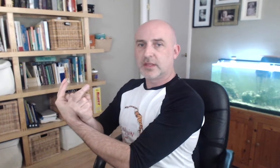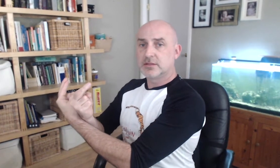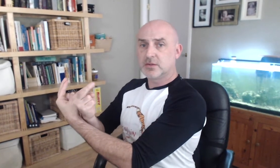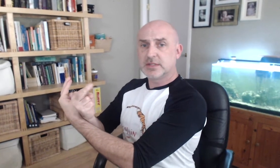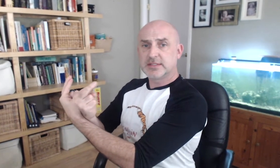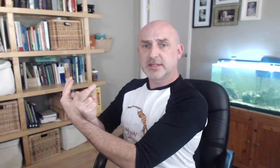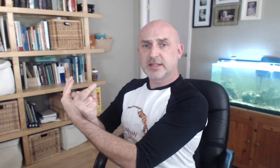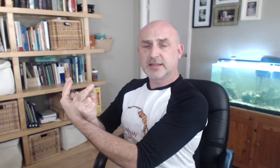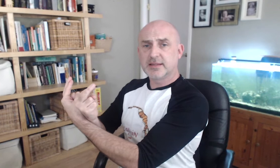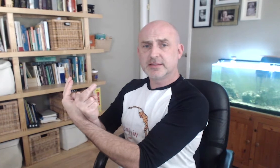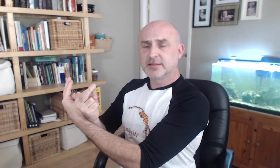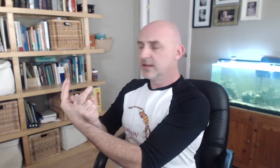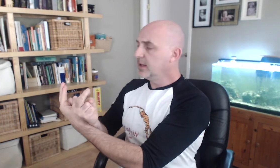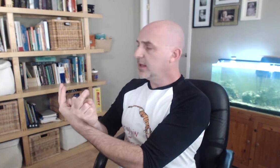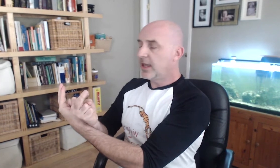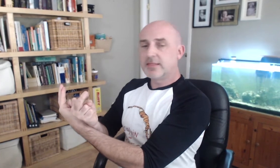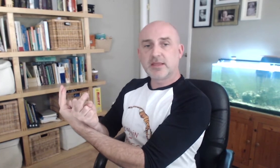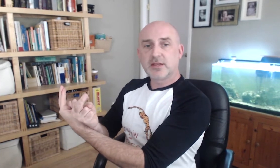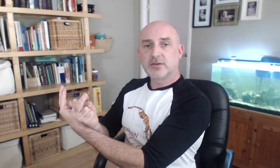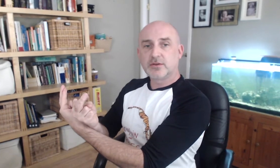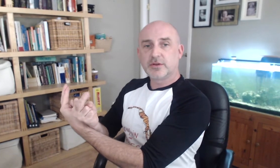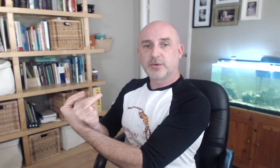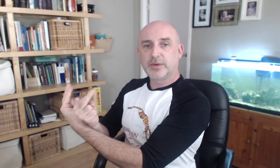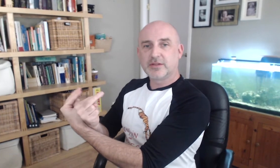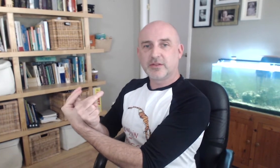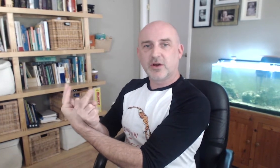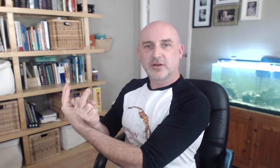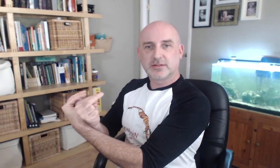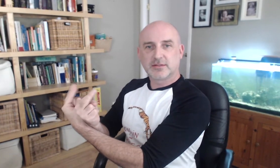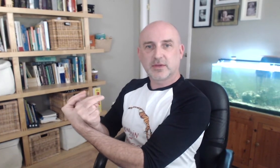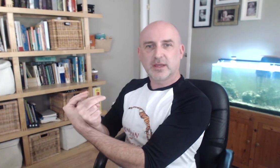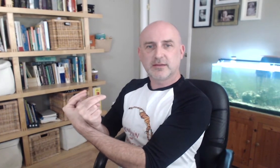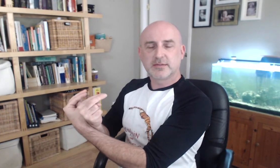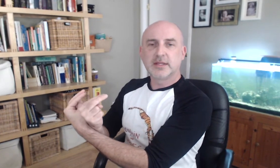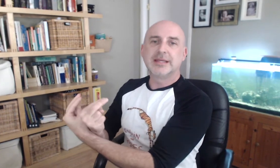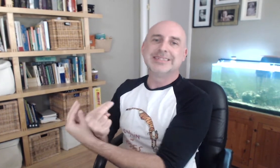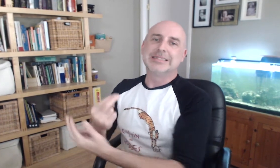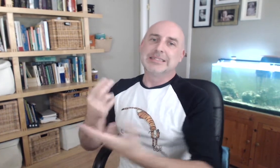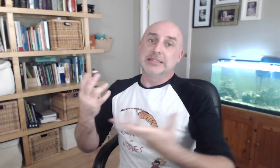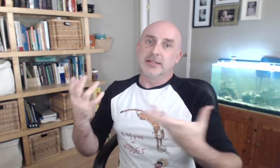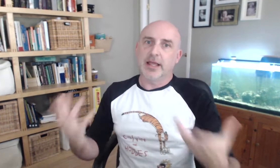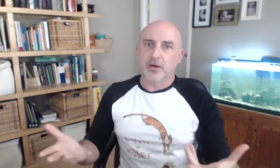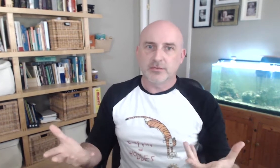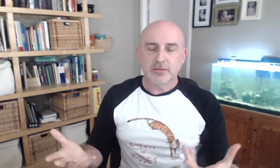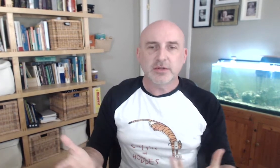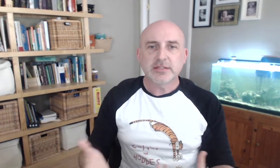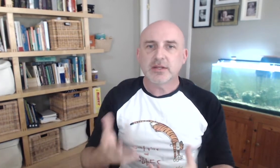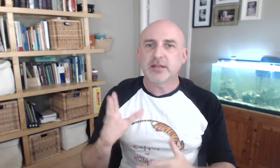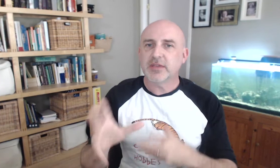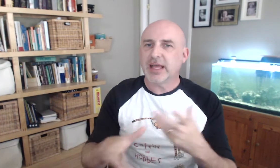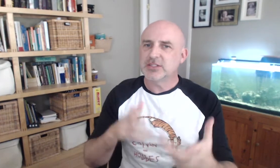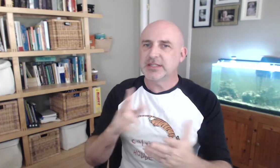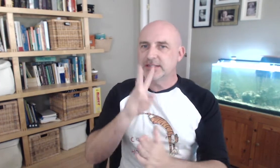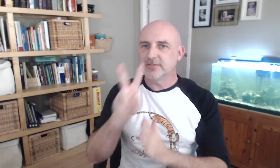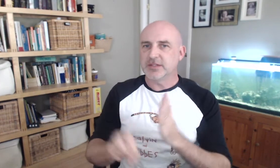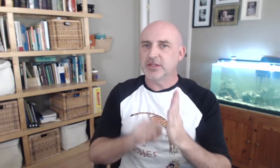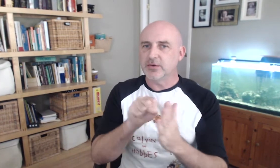so that it's sitting like this, and then you're going to wiggle the R's, okay? Now, you guys are kind of catching this video as